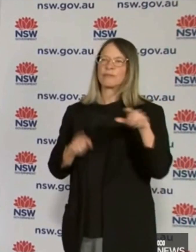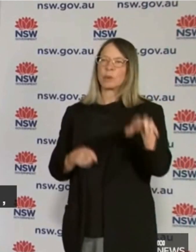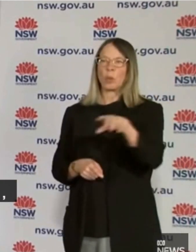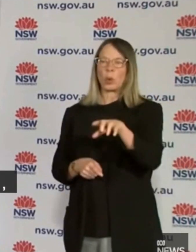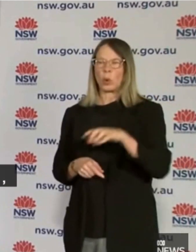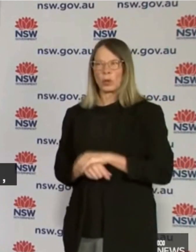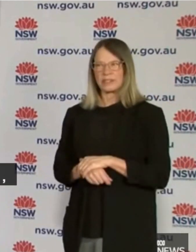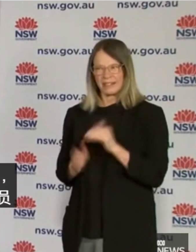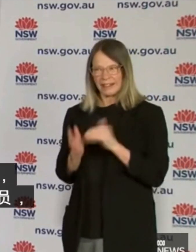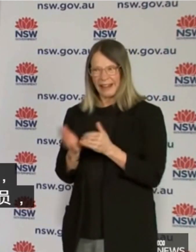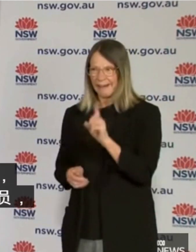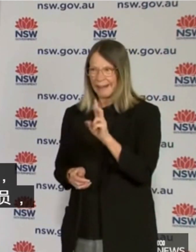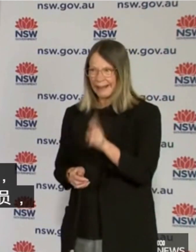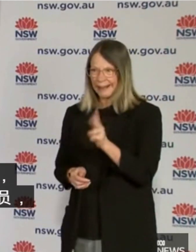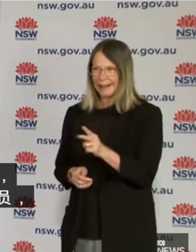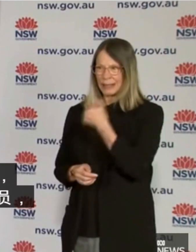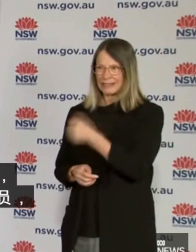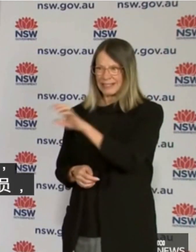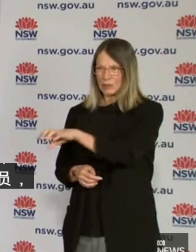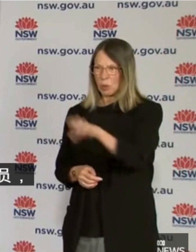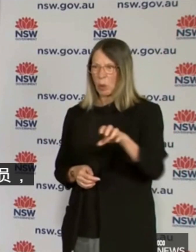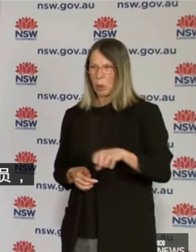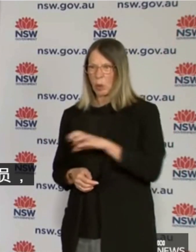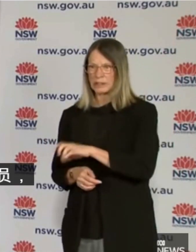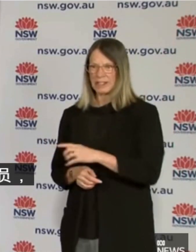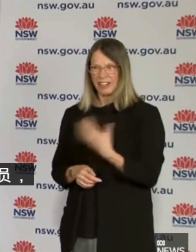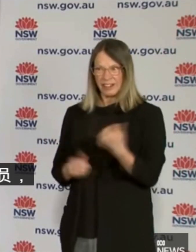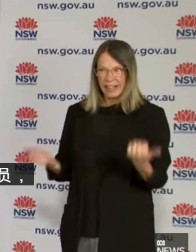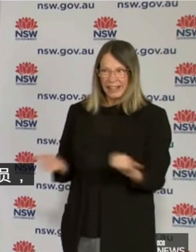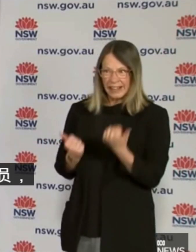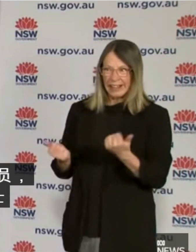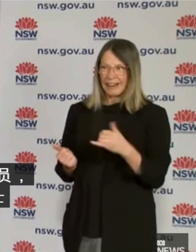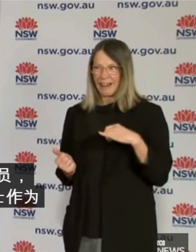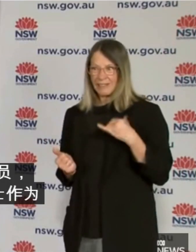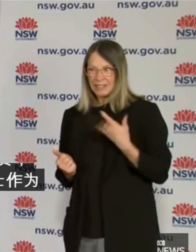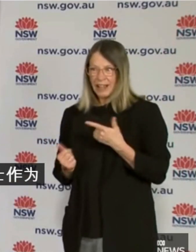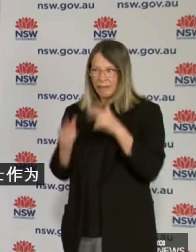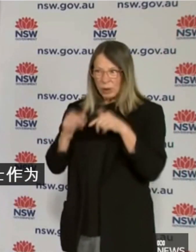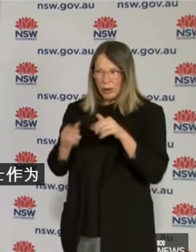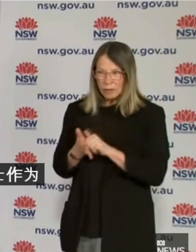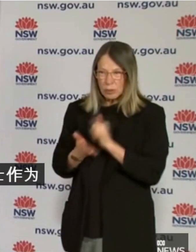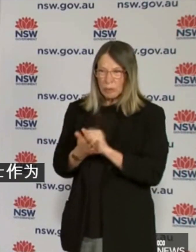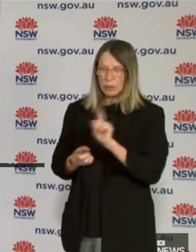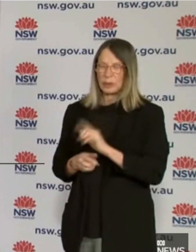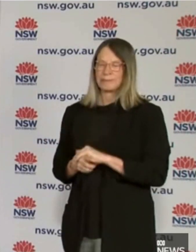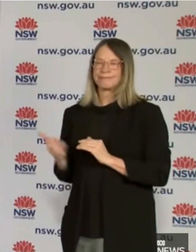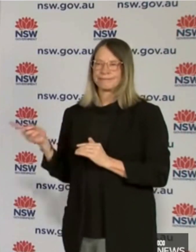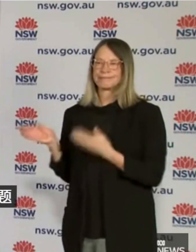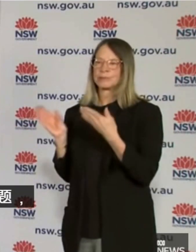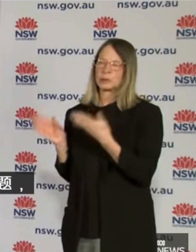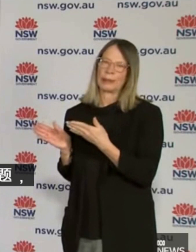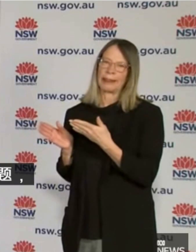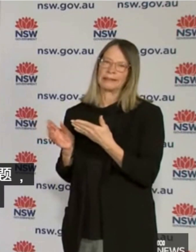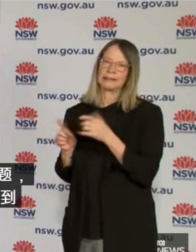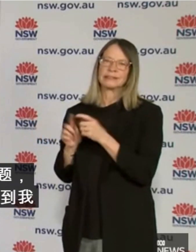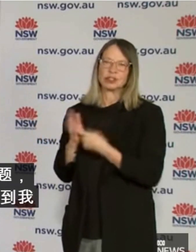And how many staff have we seen furloughed as a result of this one? How about we ask Dr. Gale, who's the Deputy Chief Health Officer, to answer that question from a clinical point of